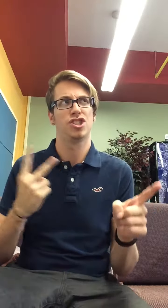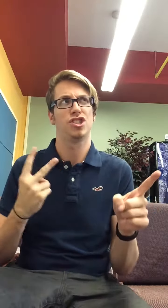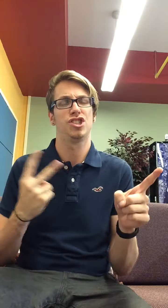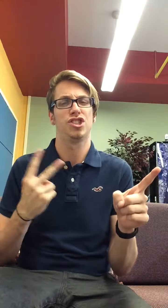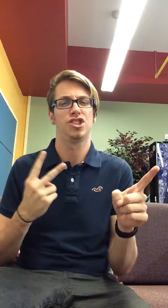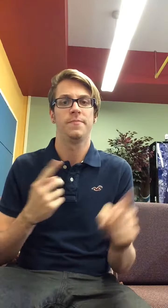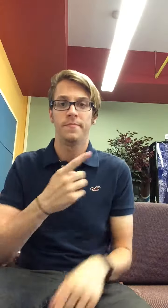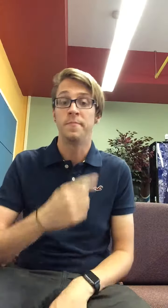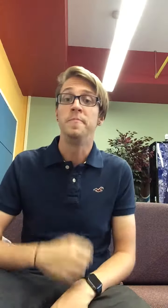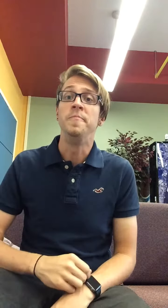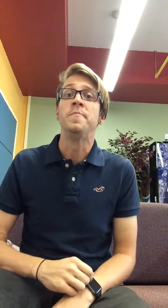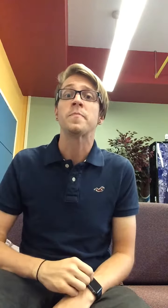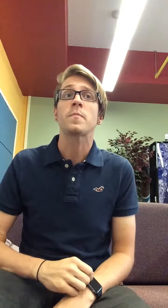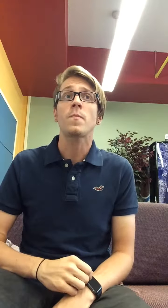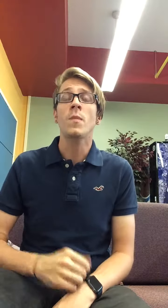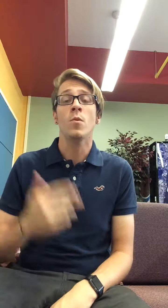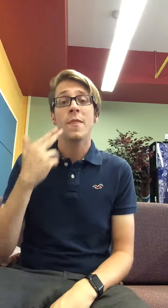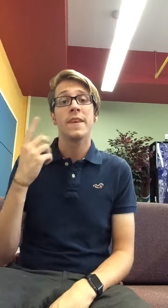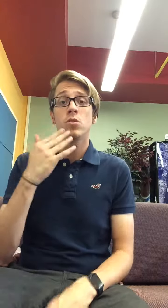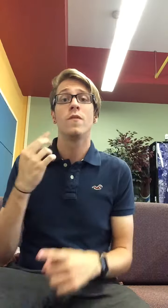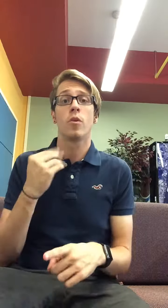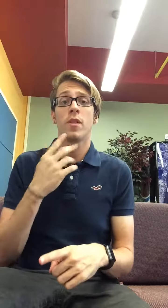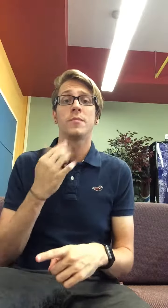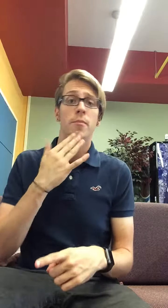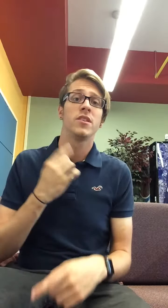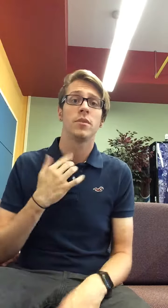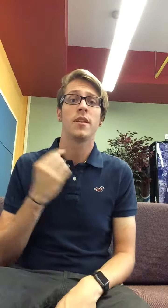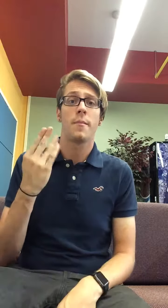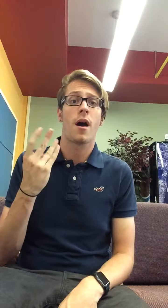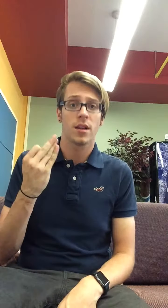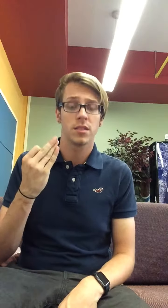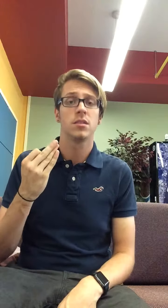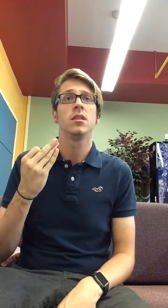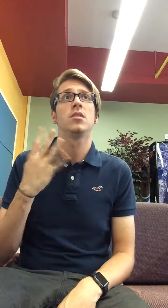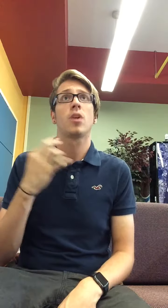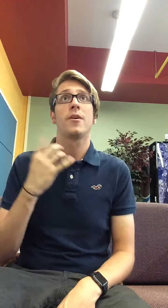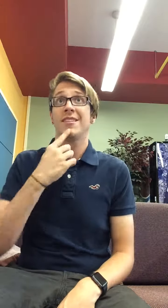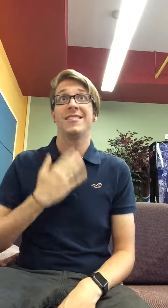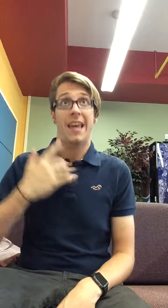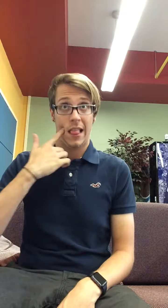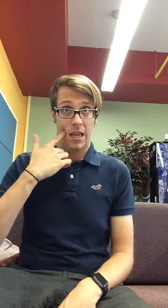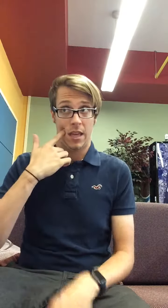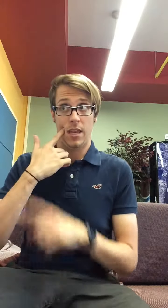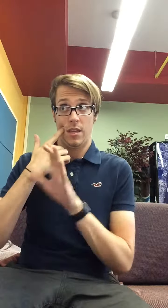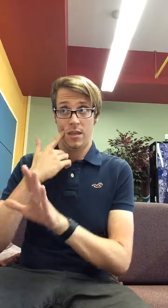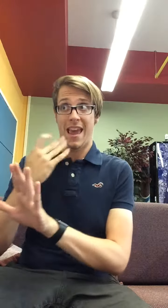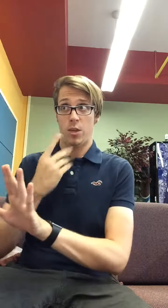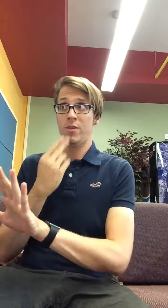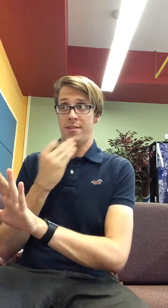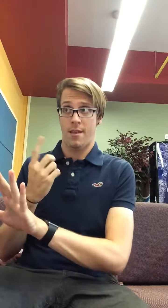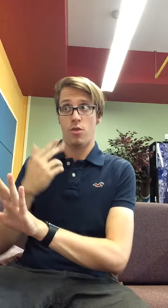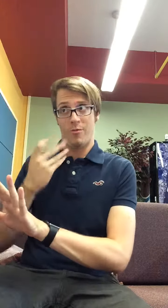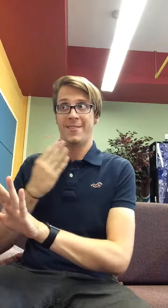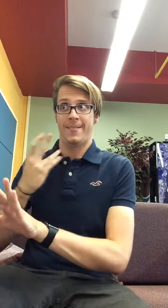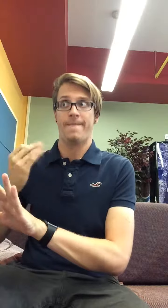So these two formulas, let me put this one in a box. This one is compounded daily, as we said, 365. And this